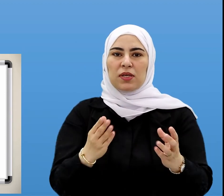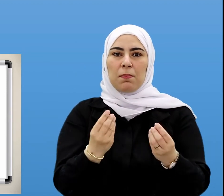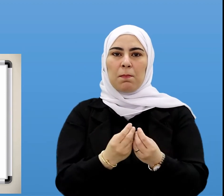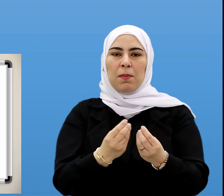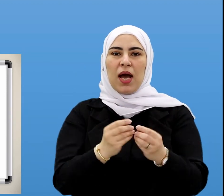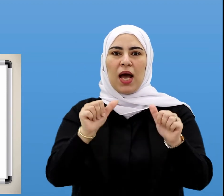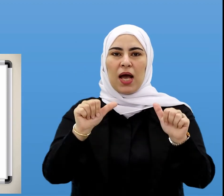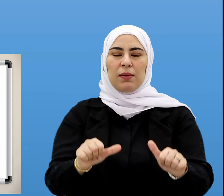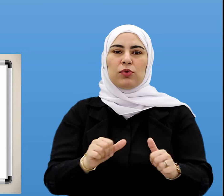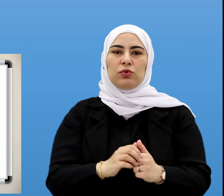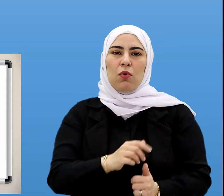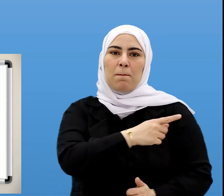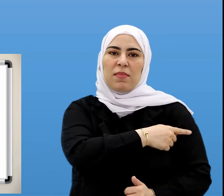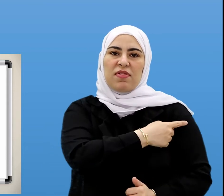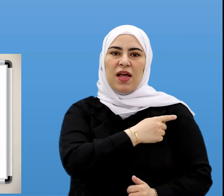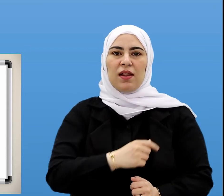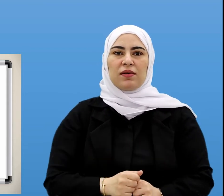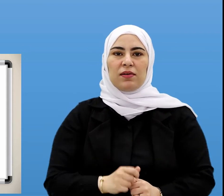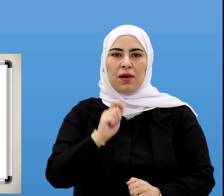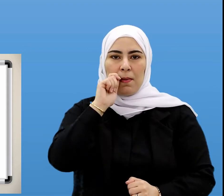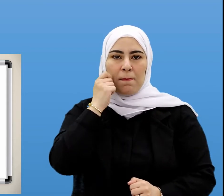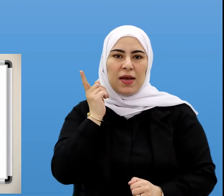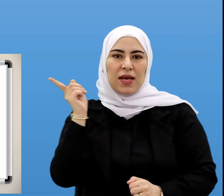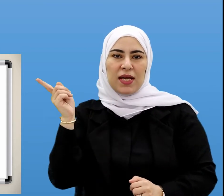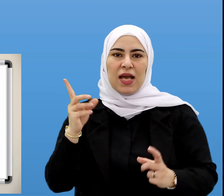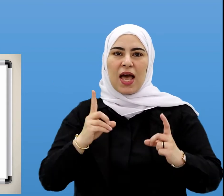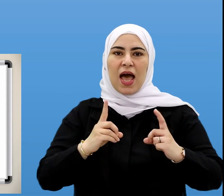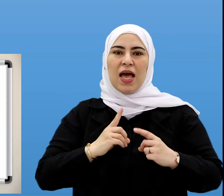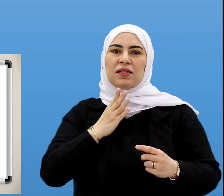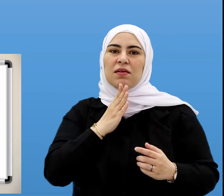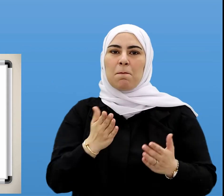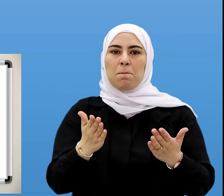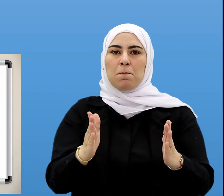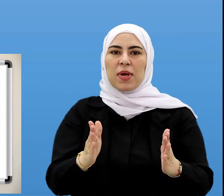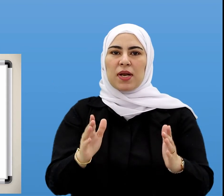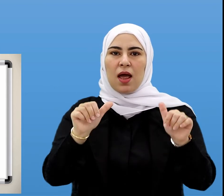Here's an example. He had been able to finish the exam in an hour.